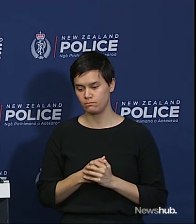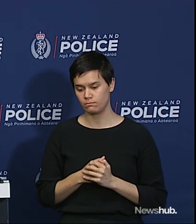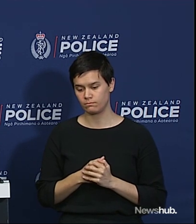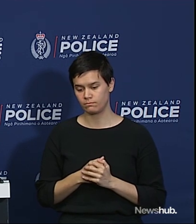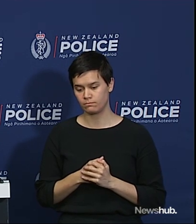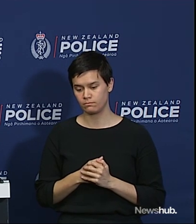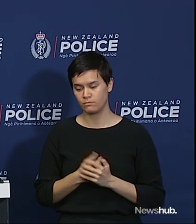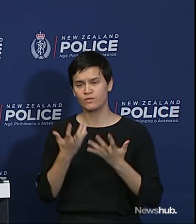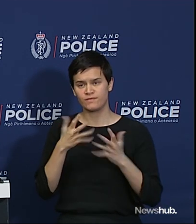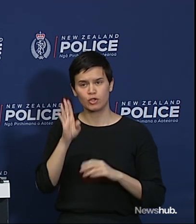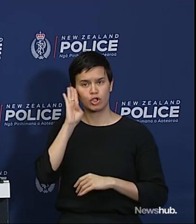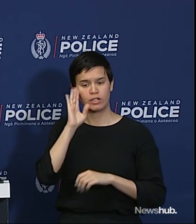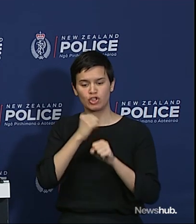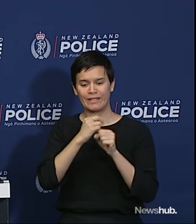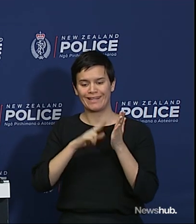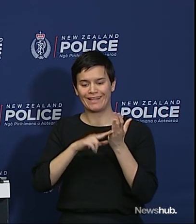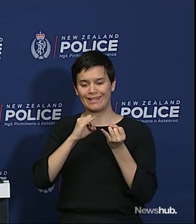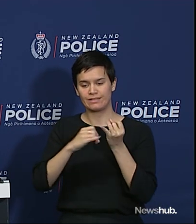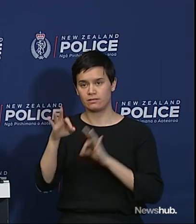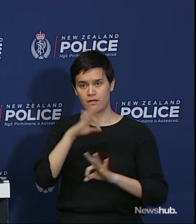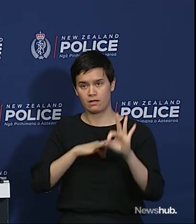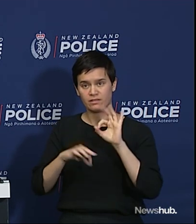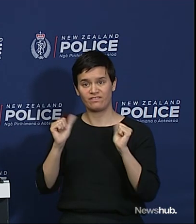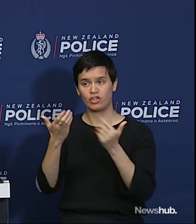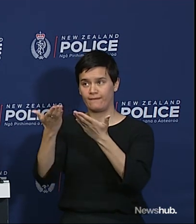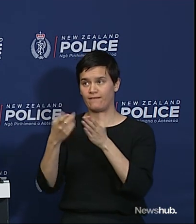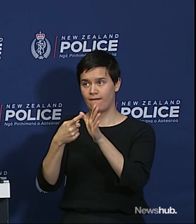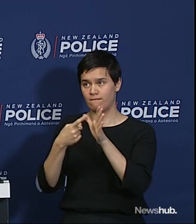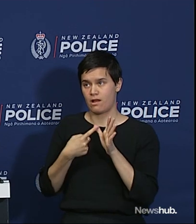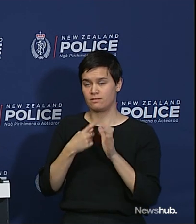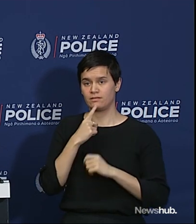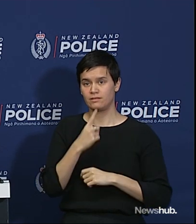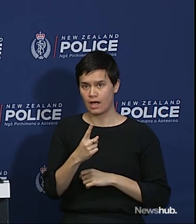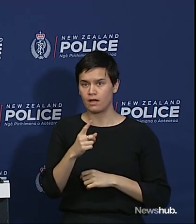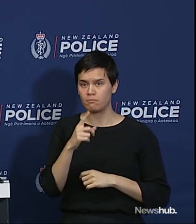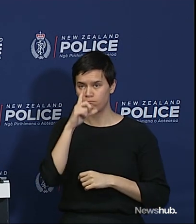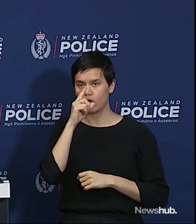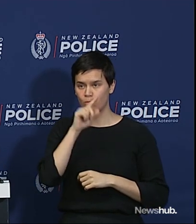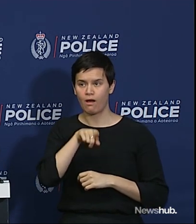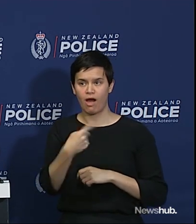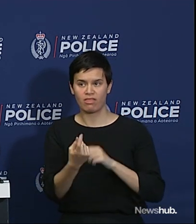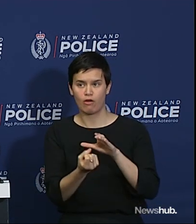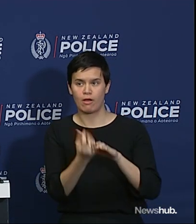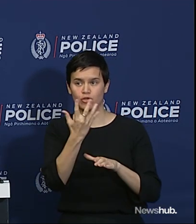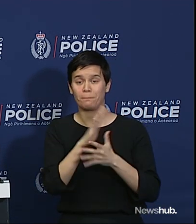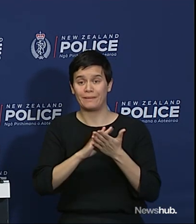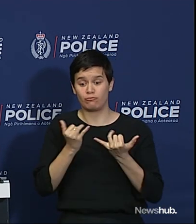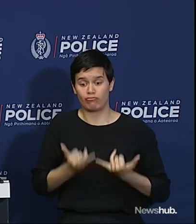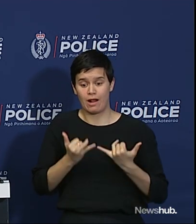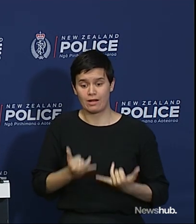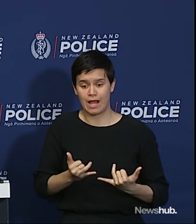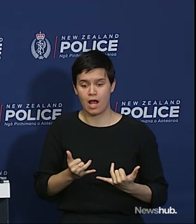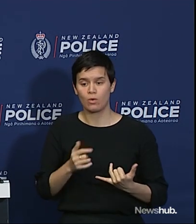As you've just heard, GNS has advised us that further eruptions is likely, and it is too dangerous to return to the